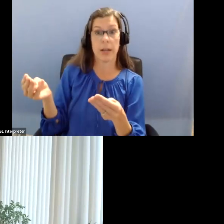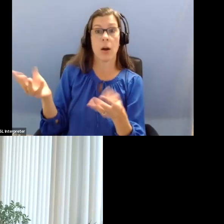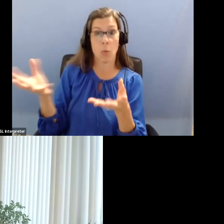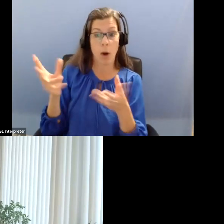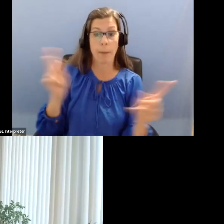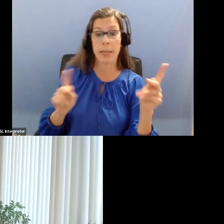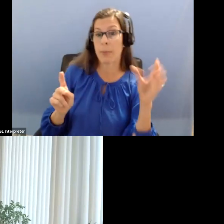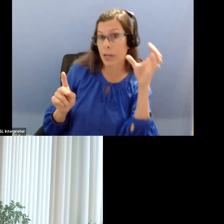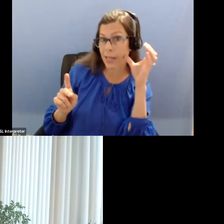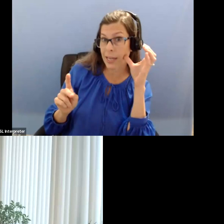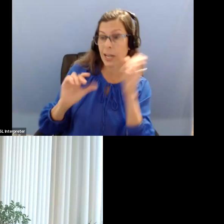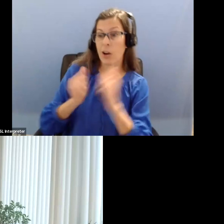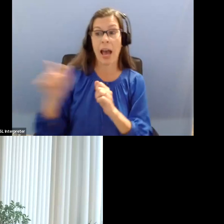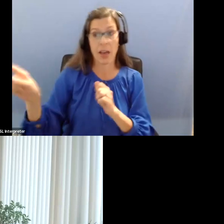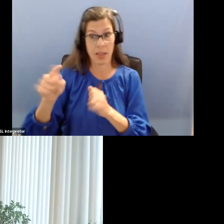it to.